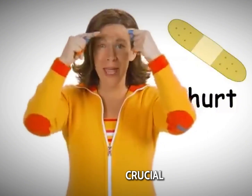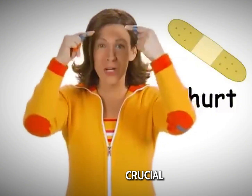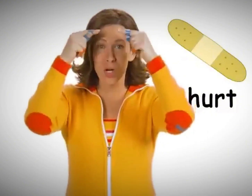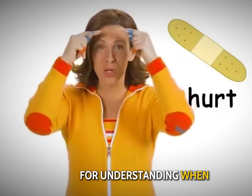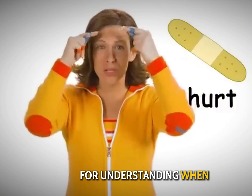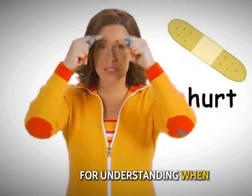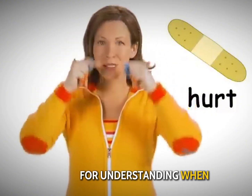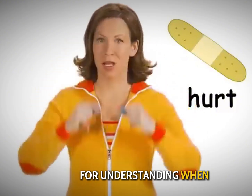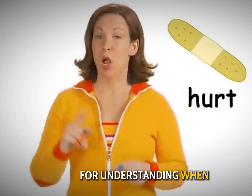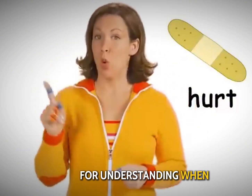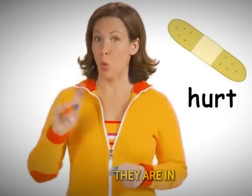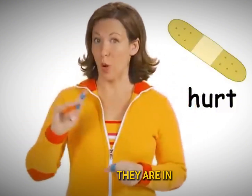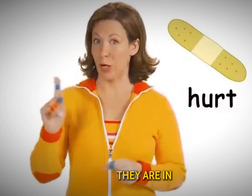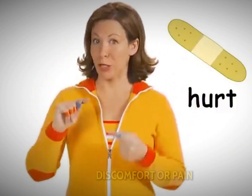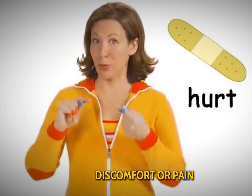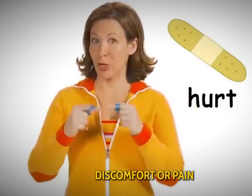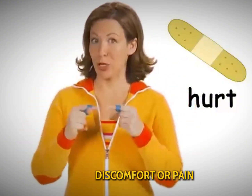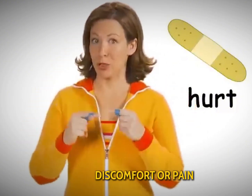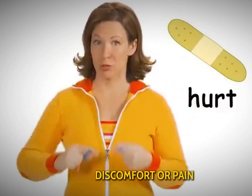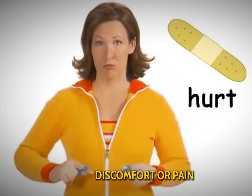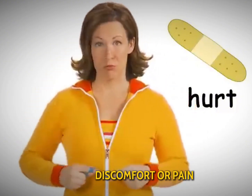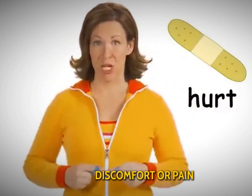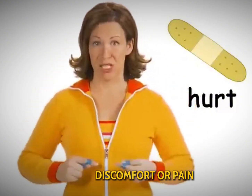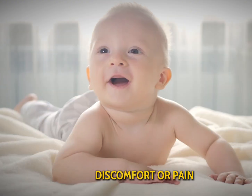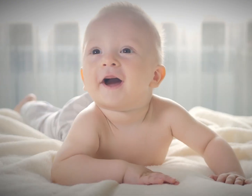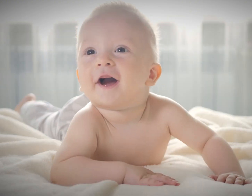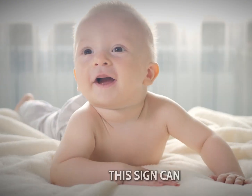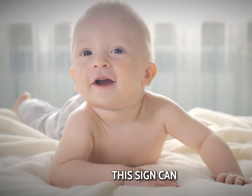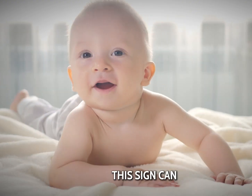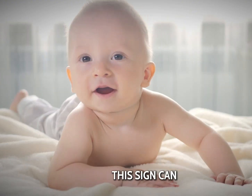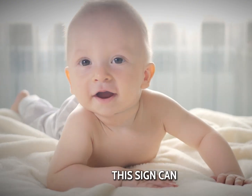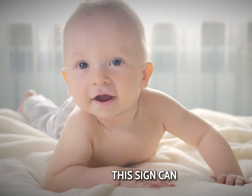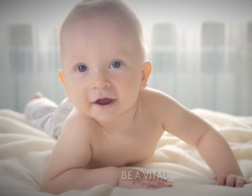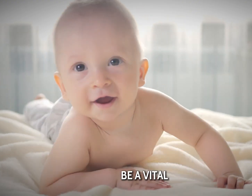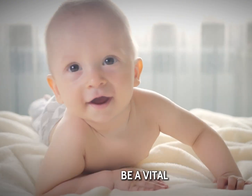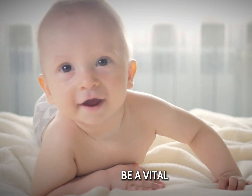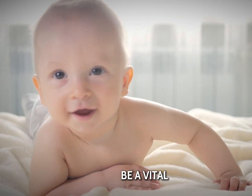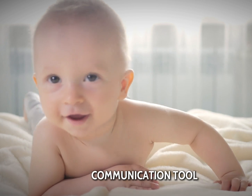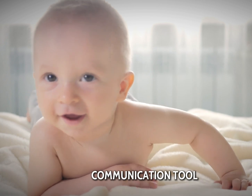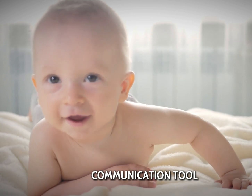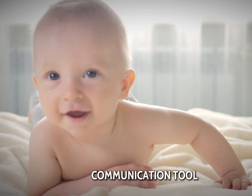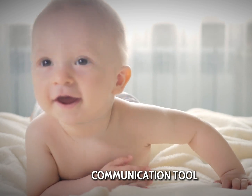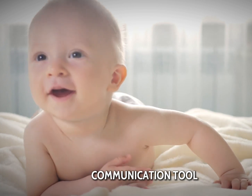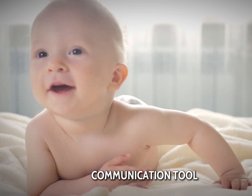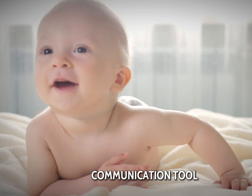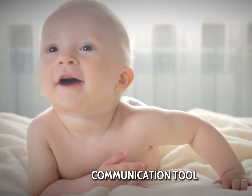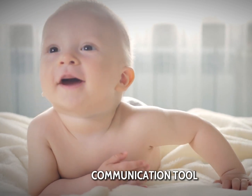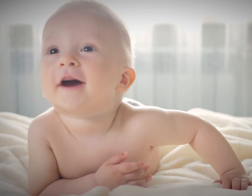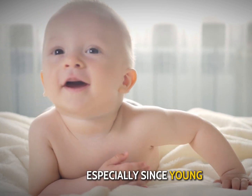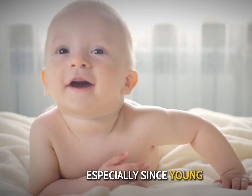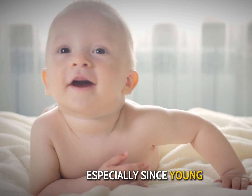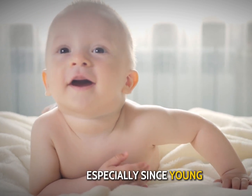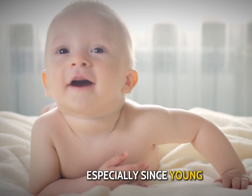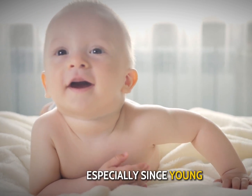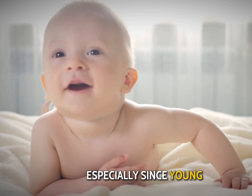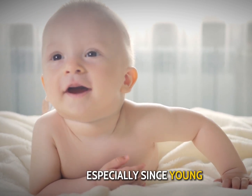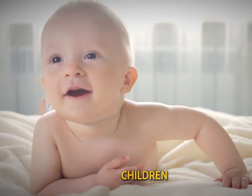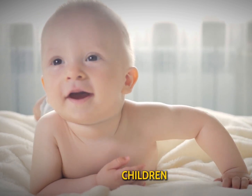for understanding when they are in discomfort or pain. This sign can be a vital communication tool, especially since young children